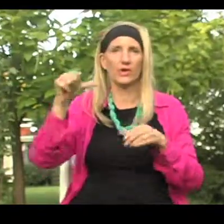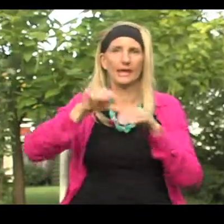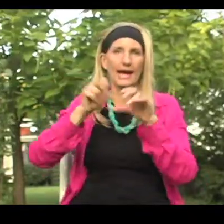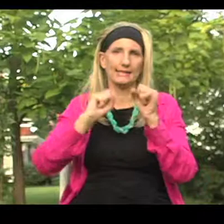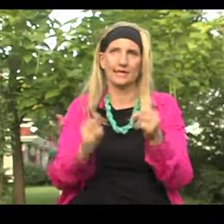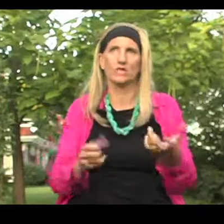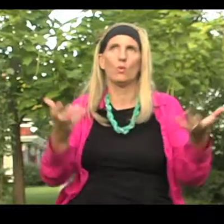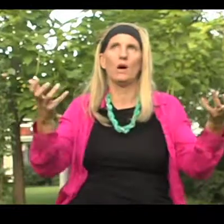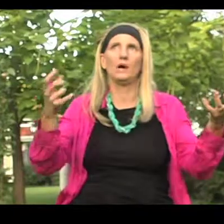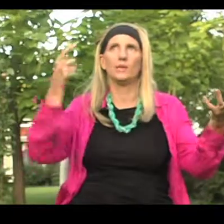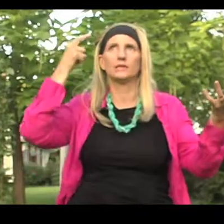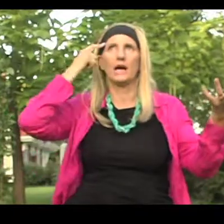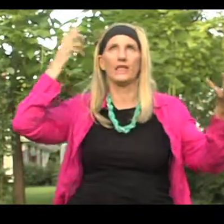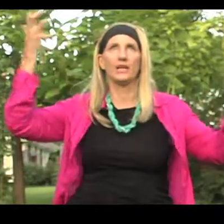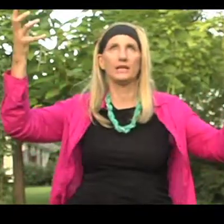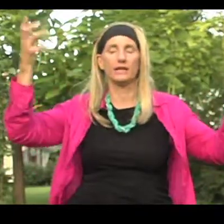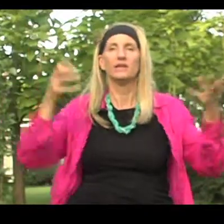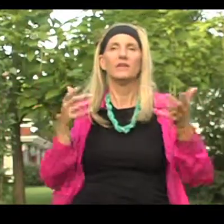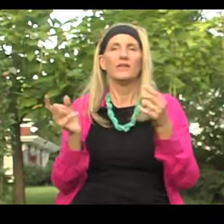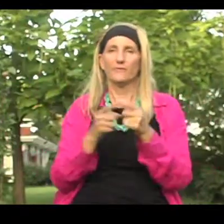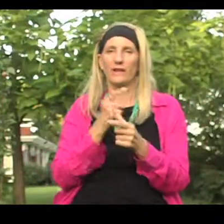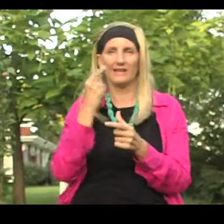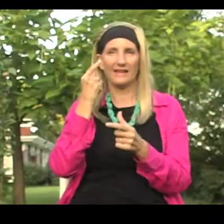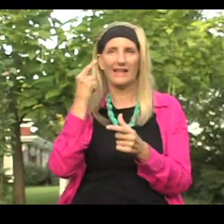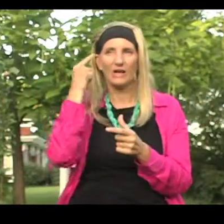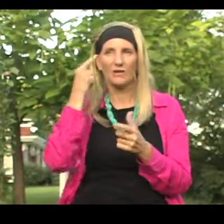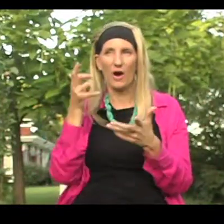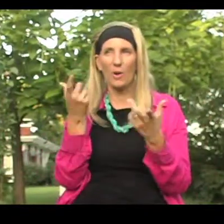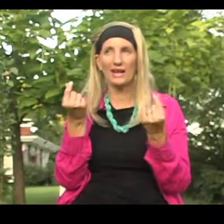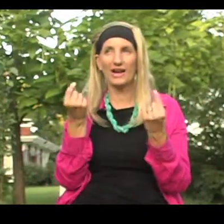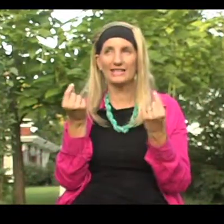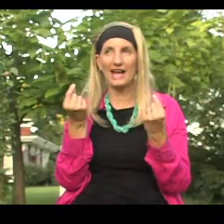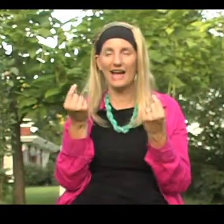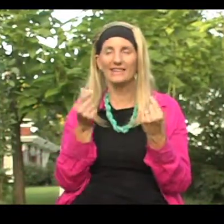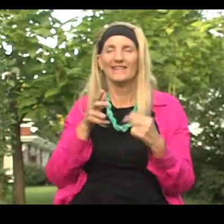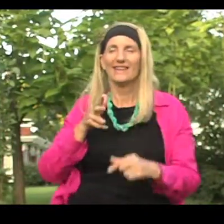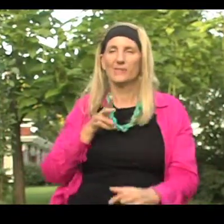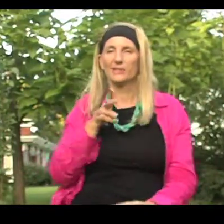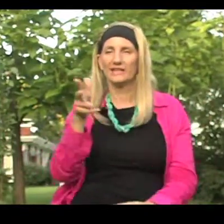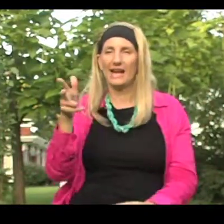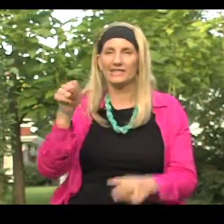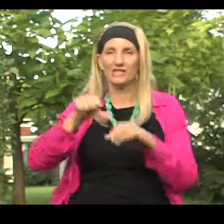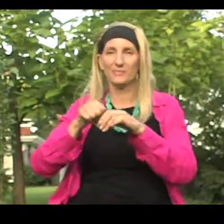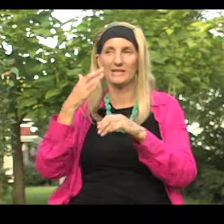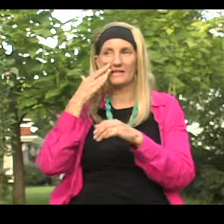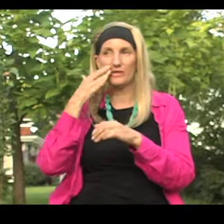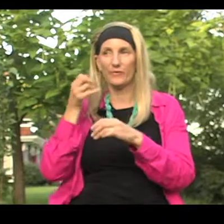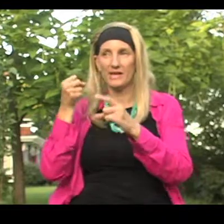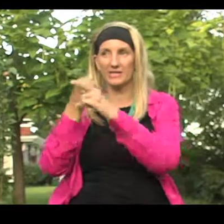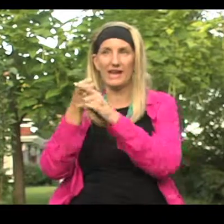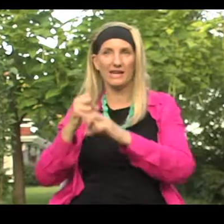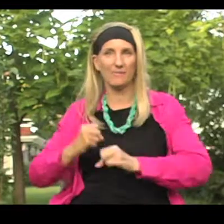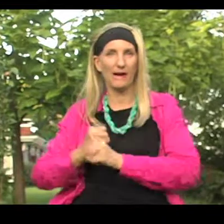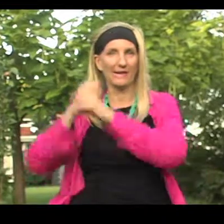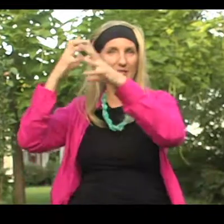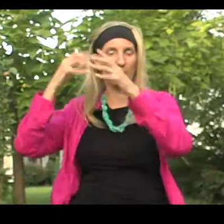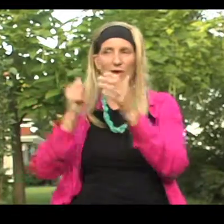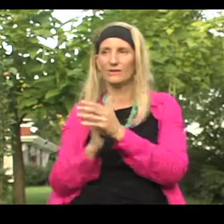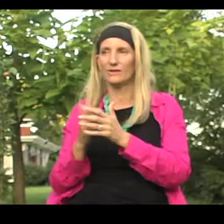gas station. What was I thinking? I later thought, what have I done? I pulled in the gas station because I knew if we hit that, it might explode. So then